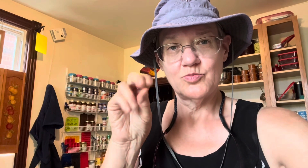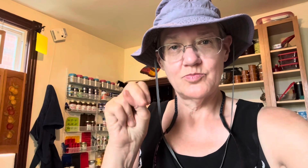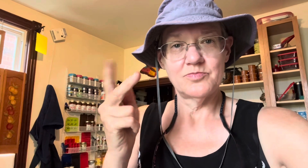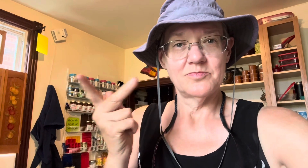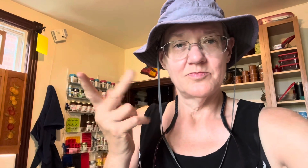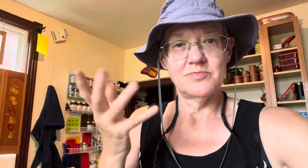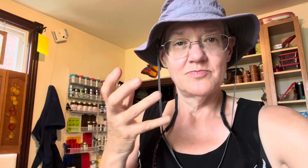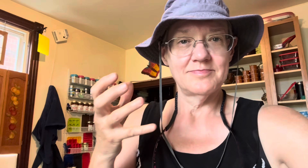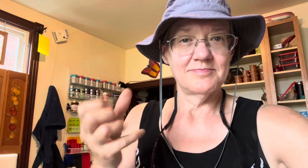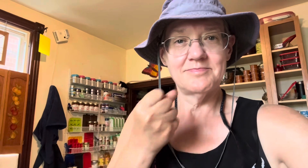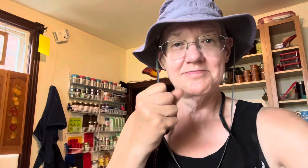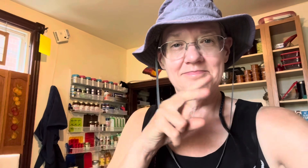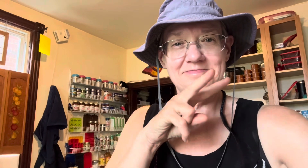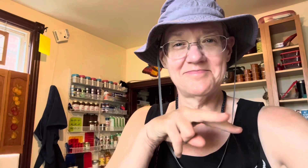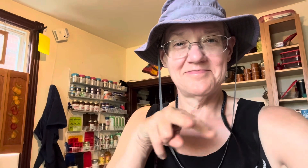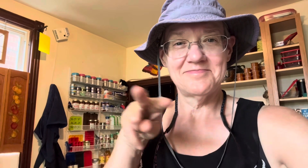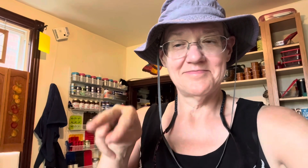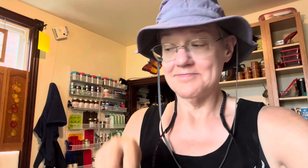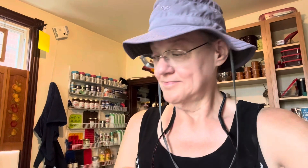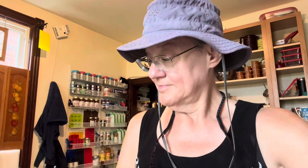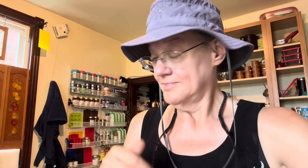It's going to close soon, so we want to check it out.